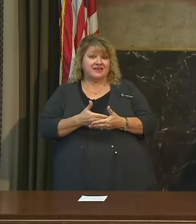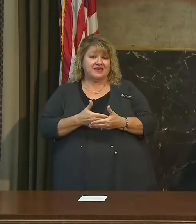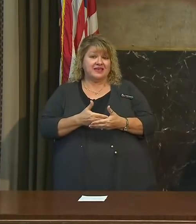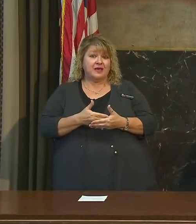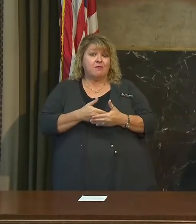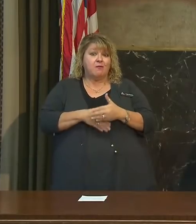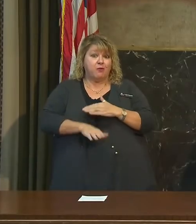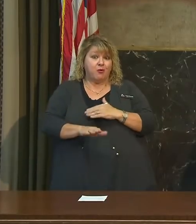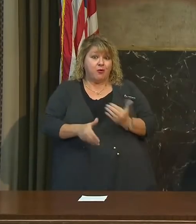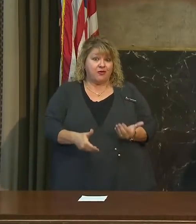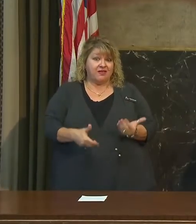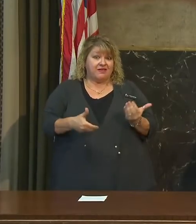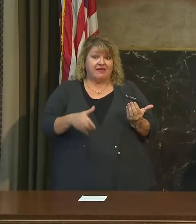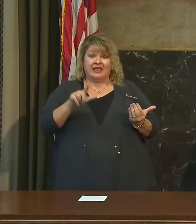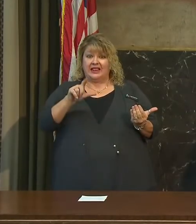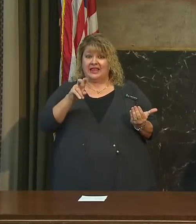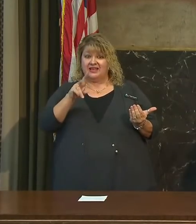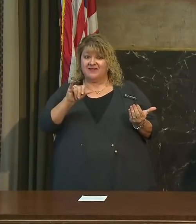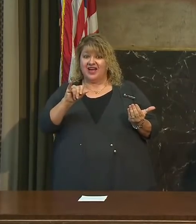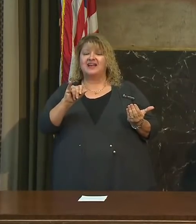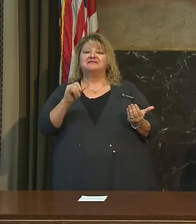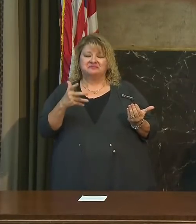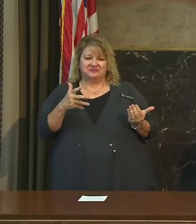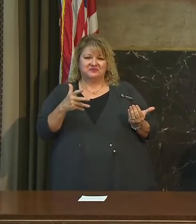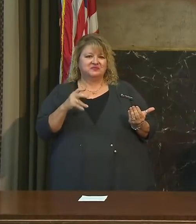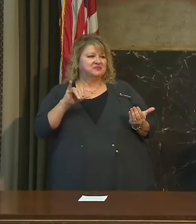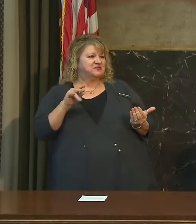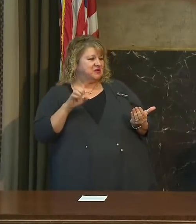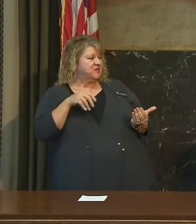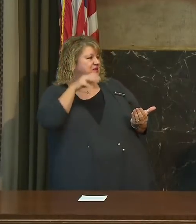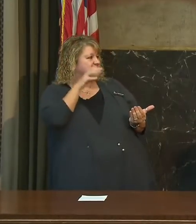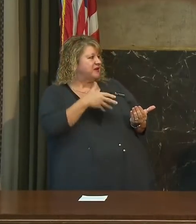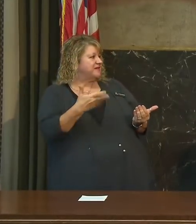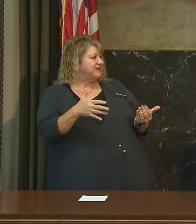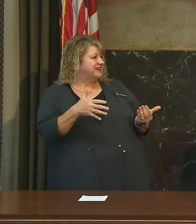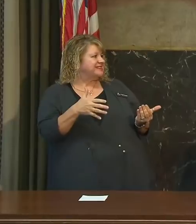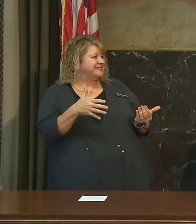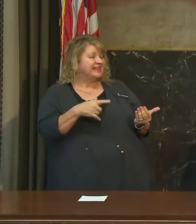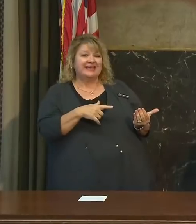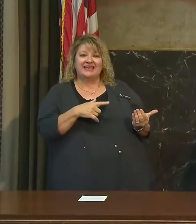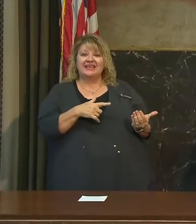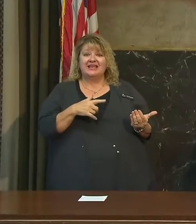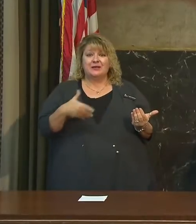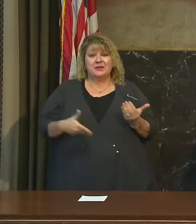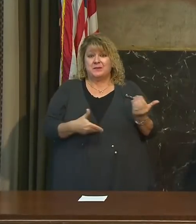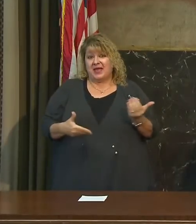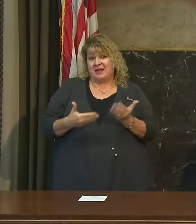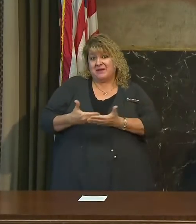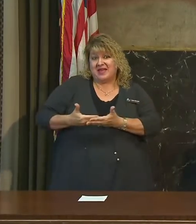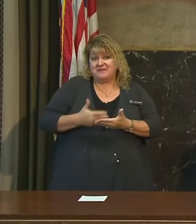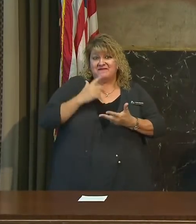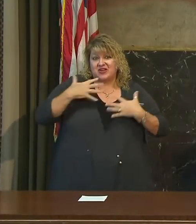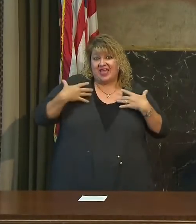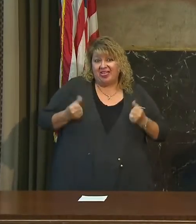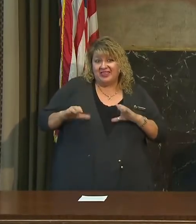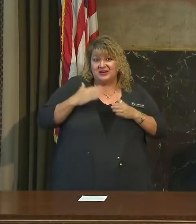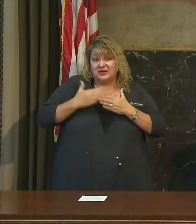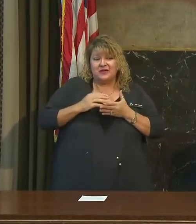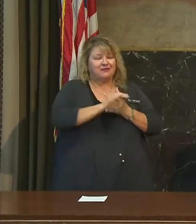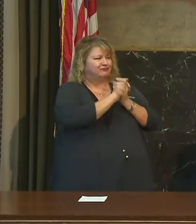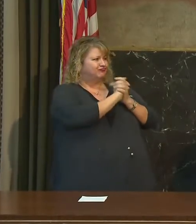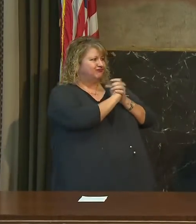Levi, has been welcomed by Joe and his wife, and he is very healthy and doing well. So congratulations to